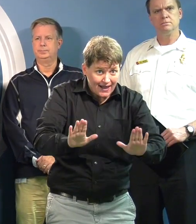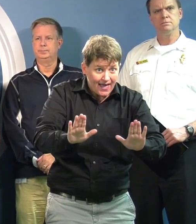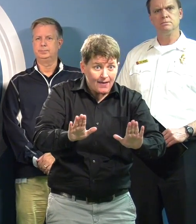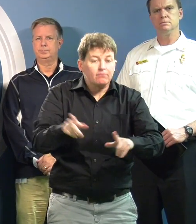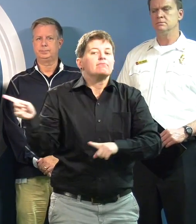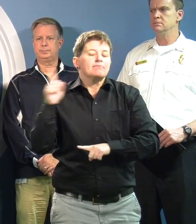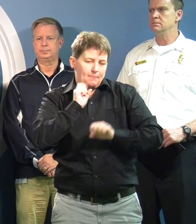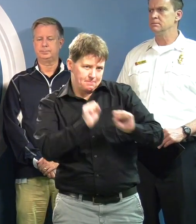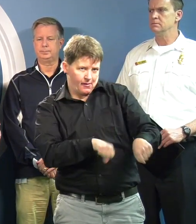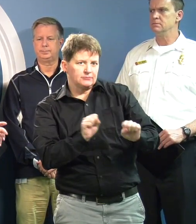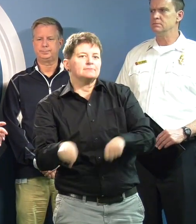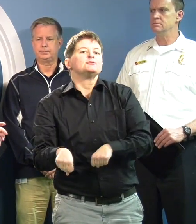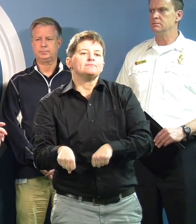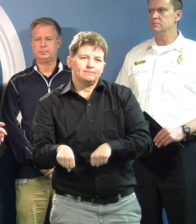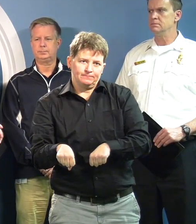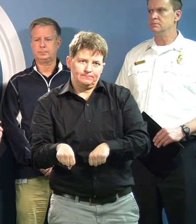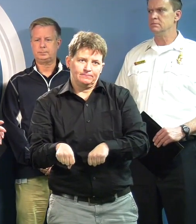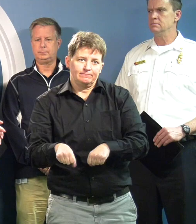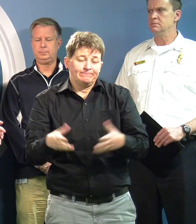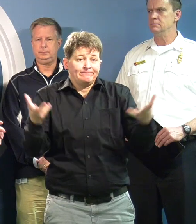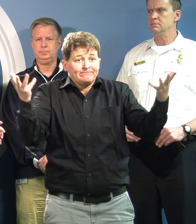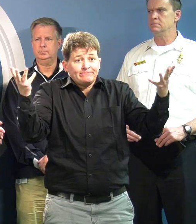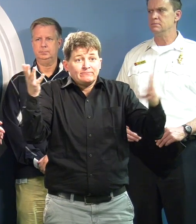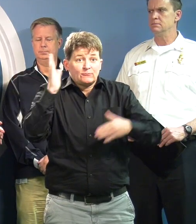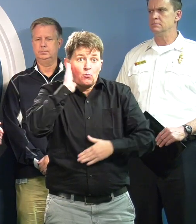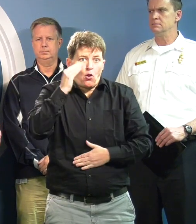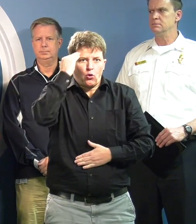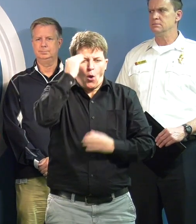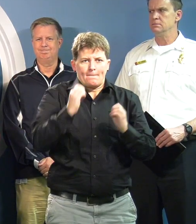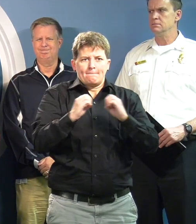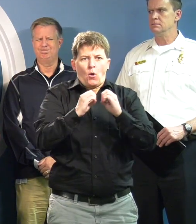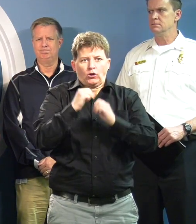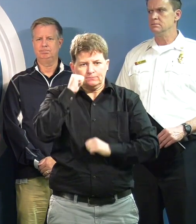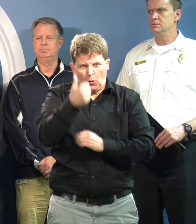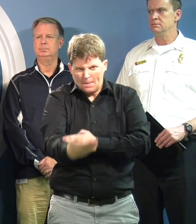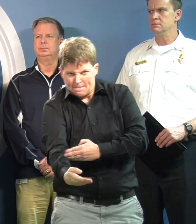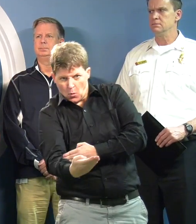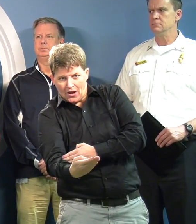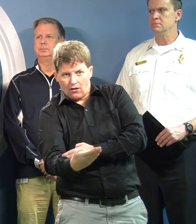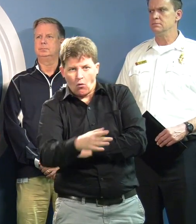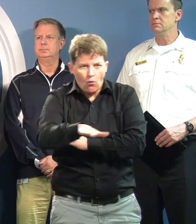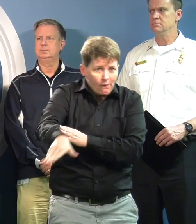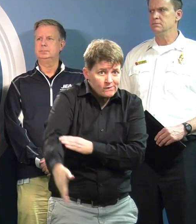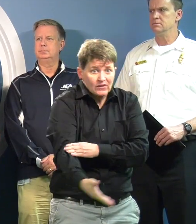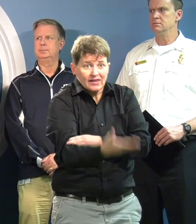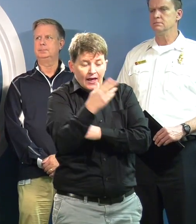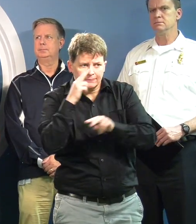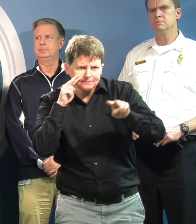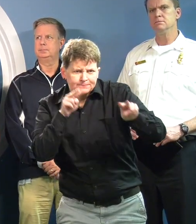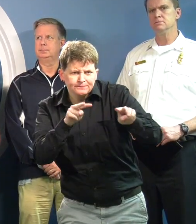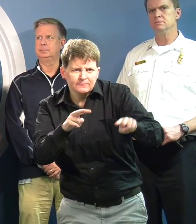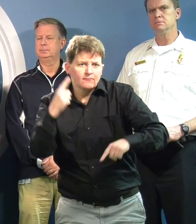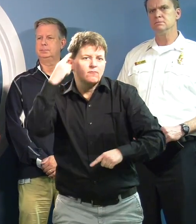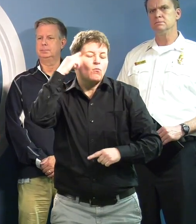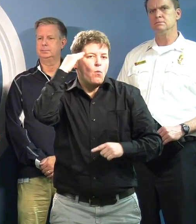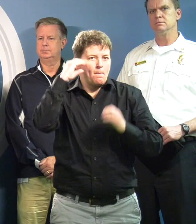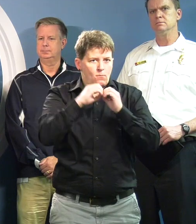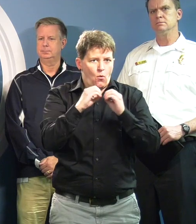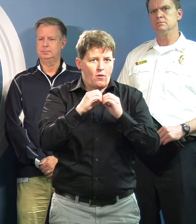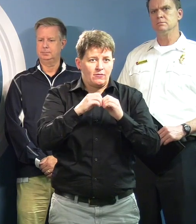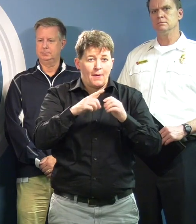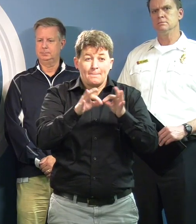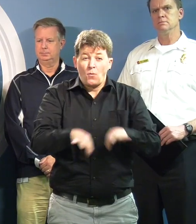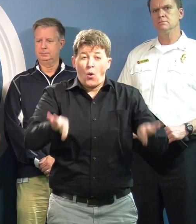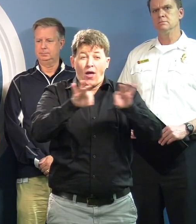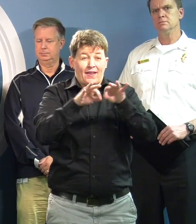possibility, and we'll know more through tonight and tomorrow. I think the key for people right now is to know there's still flood risk, there's still